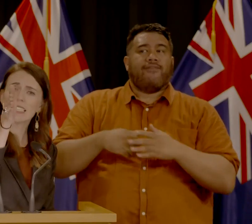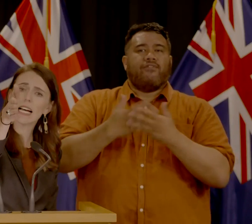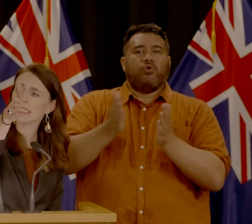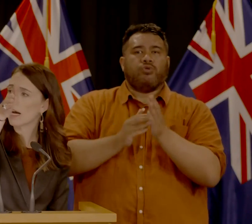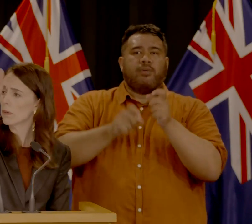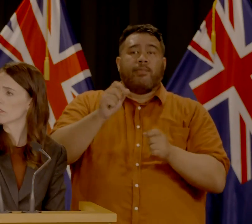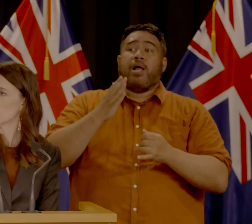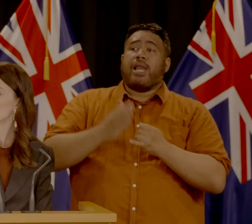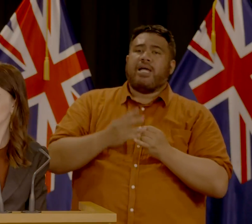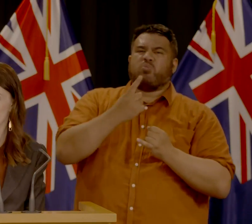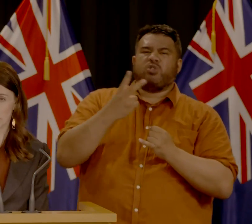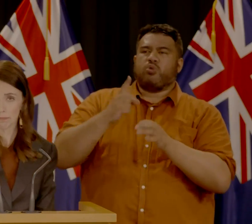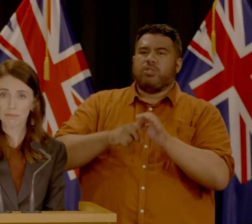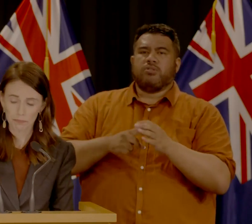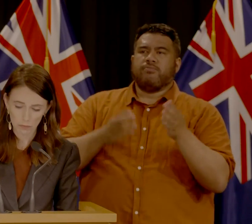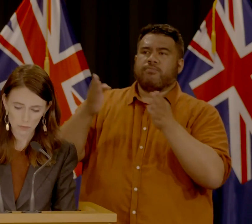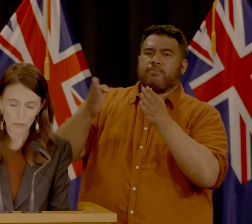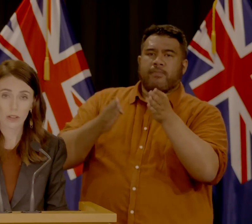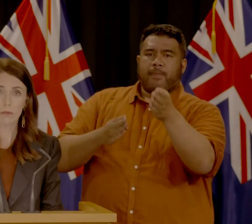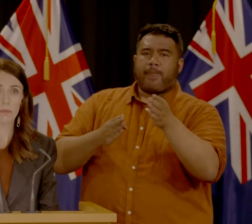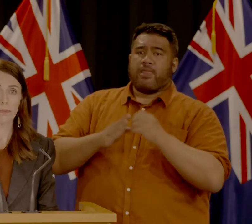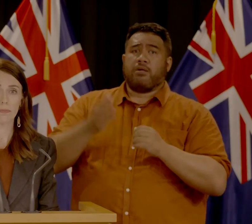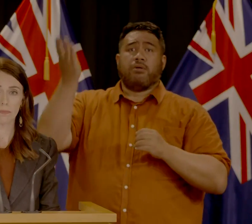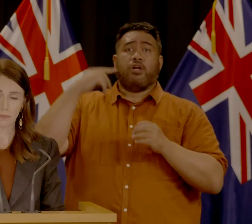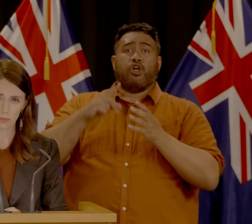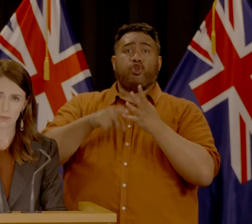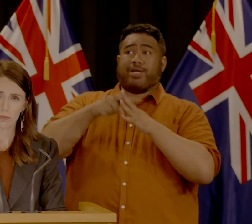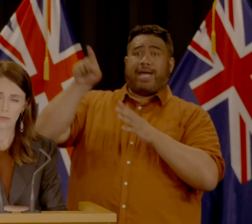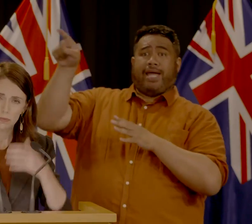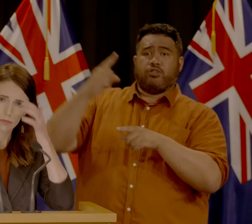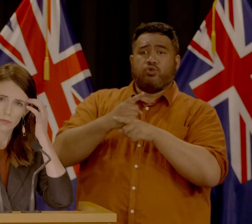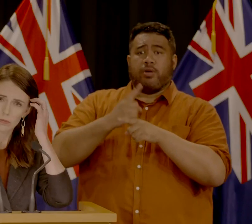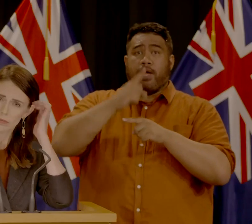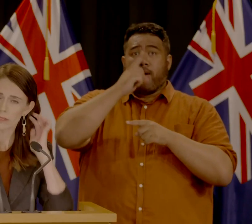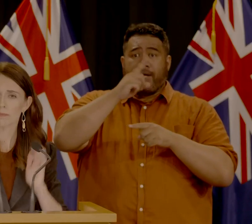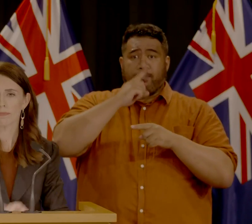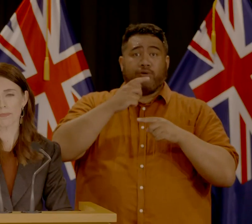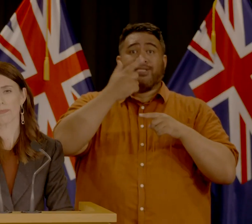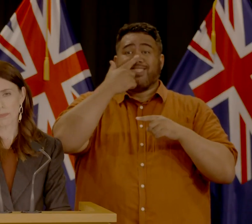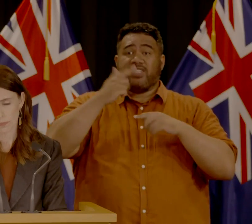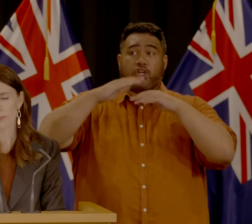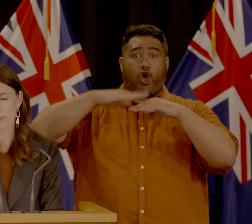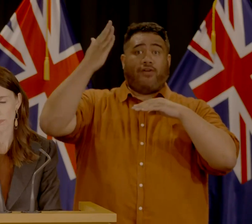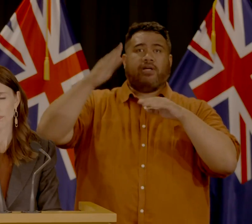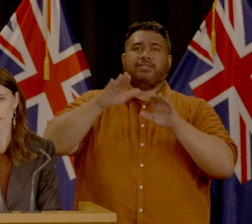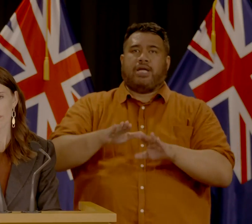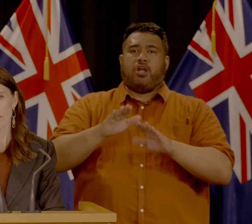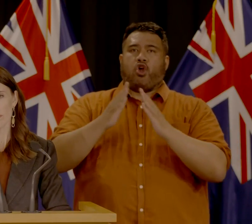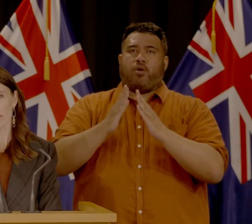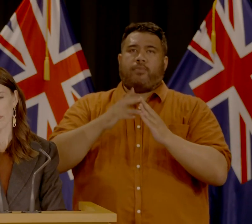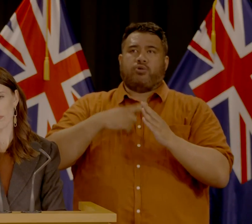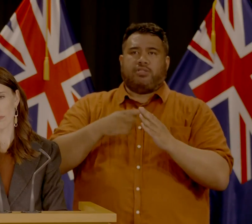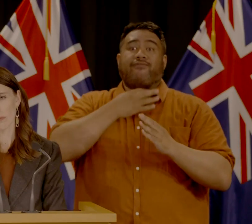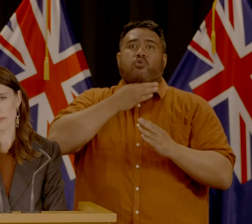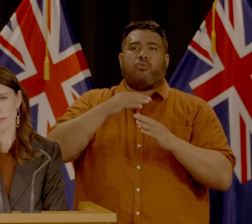I'll take the last couple of questions. There was talk in Britain about asking people aged 70 and over to stay at home because they're more vulnerable to coronavirus.